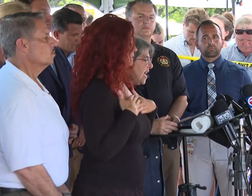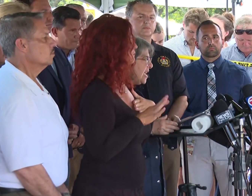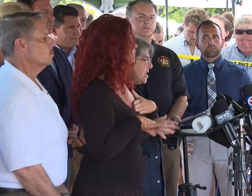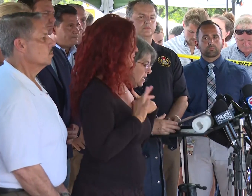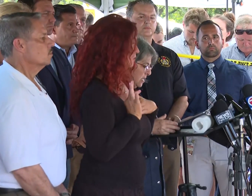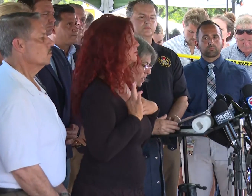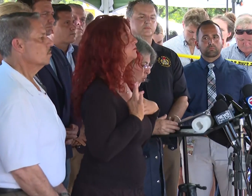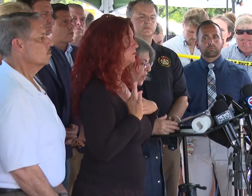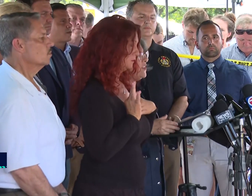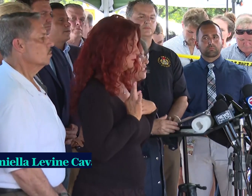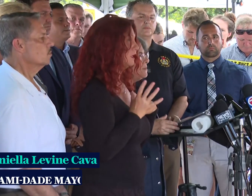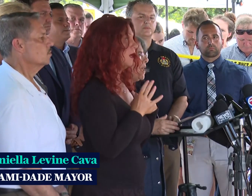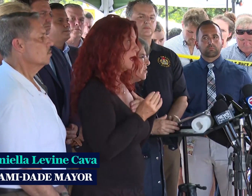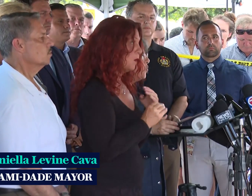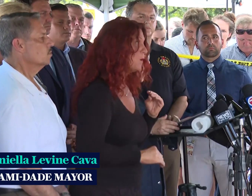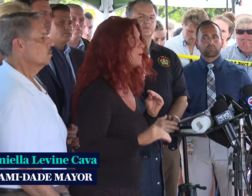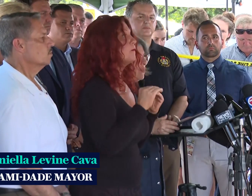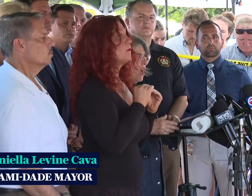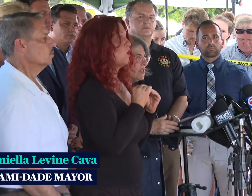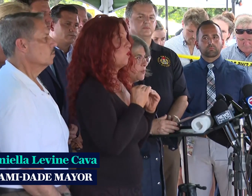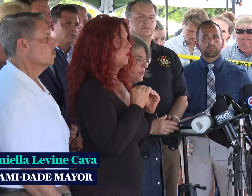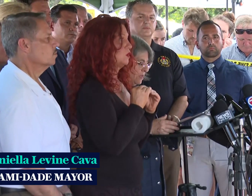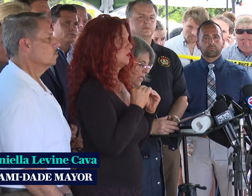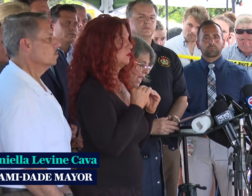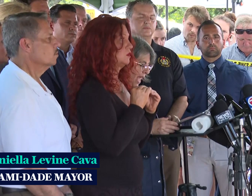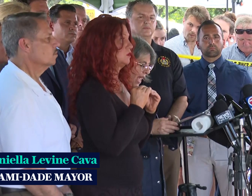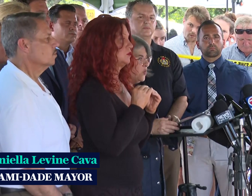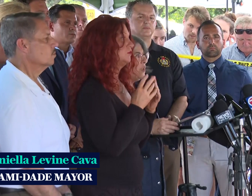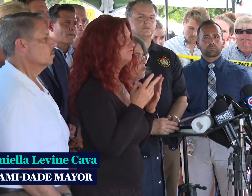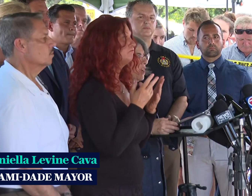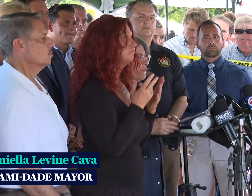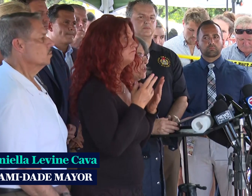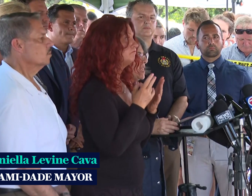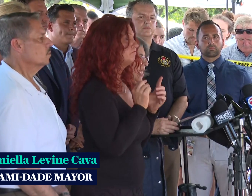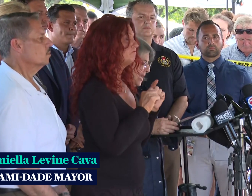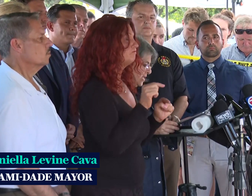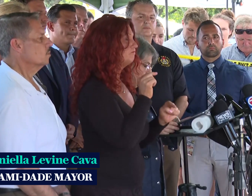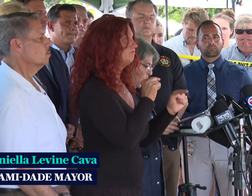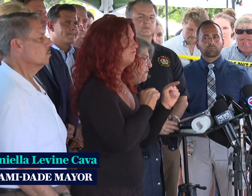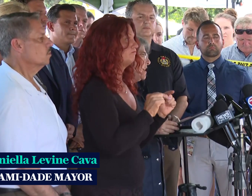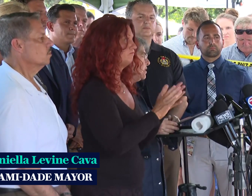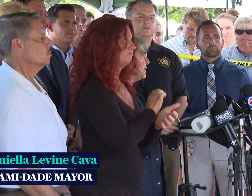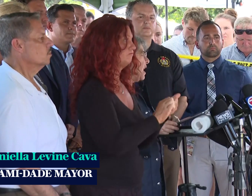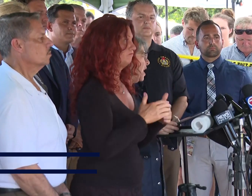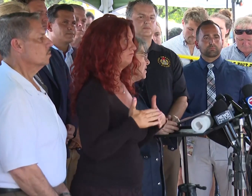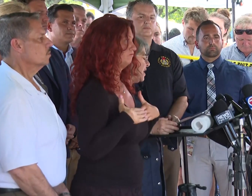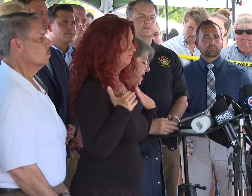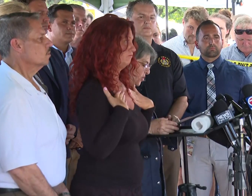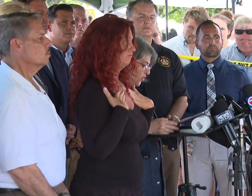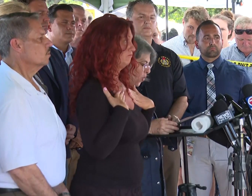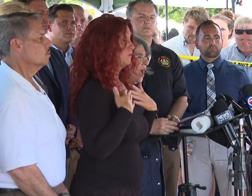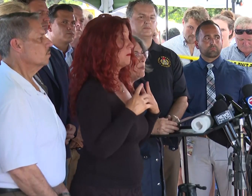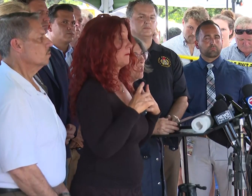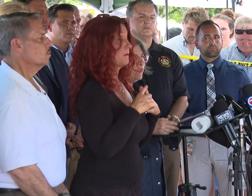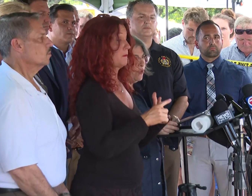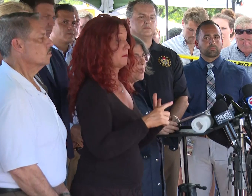As of today, one victim passed away in the hospital, and we've recovered 8 more victims on site.